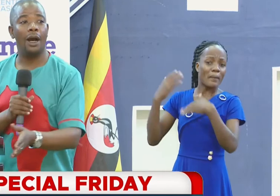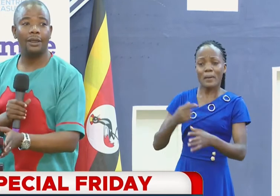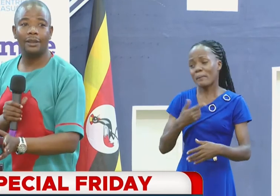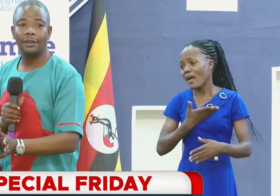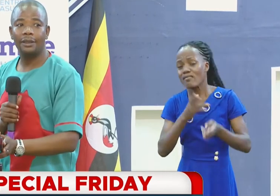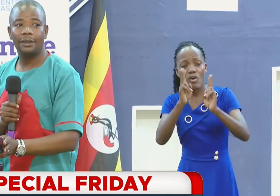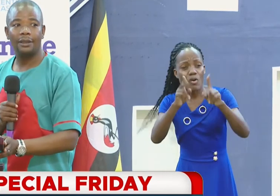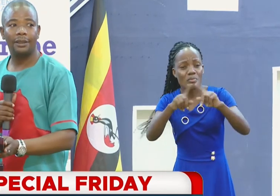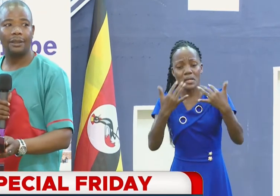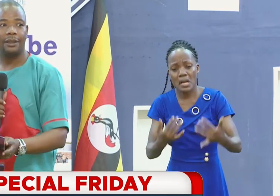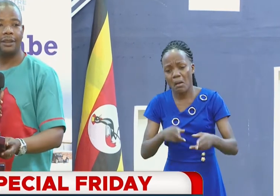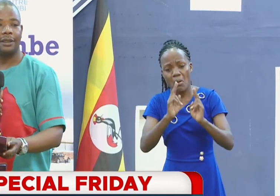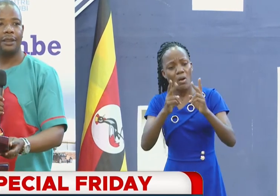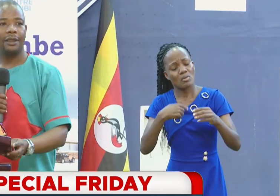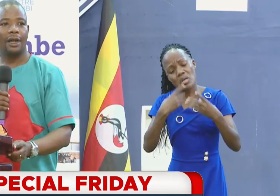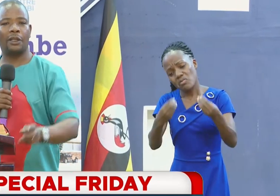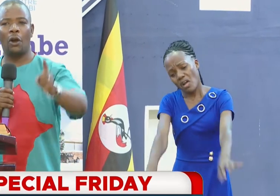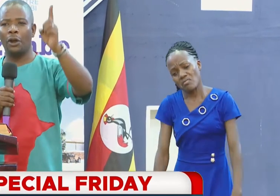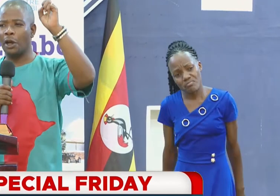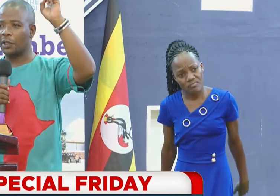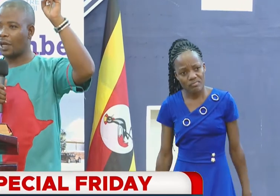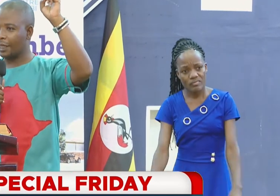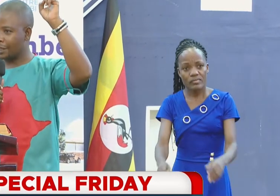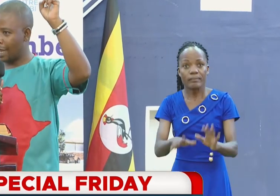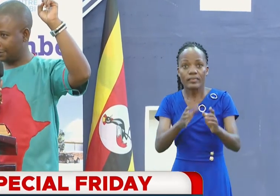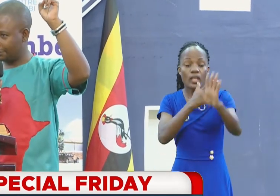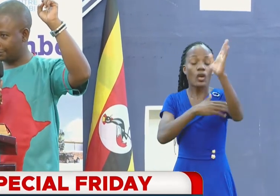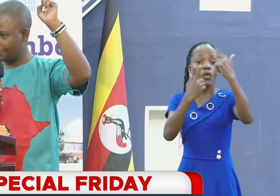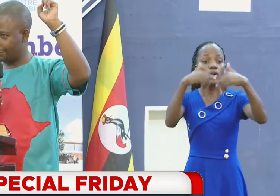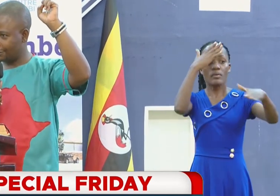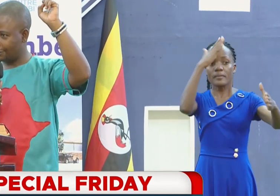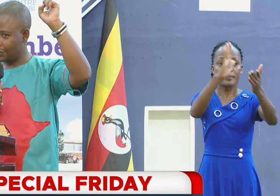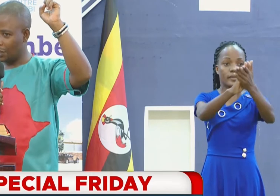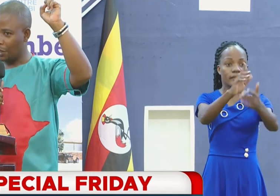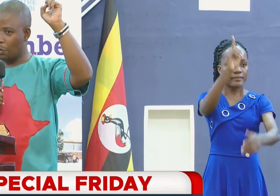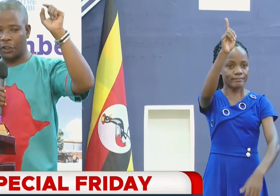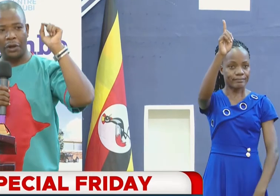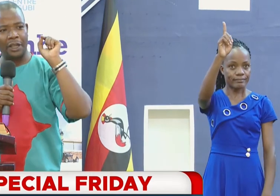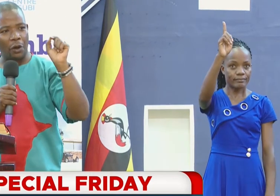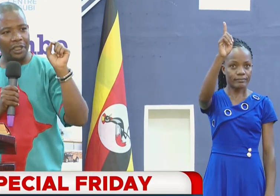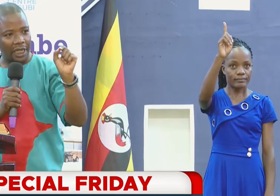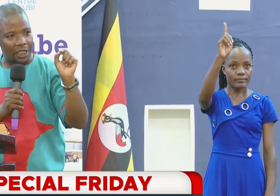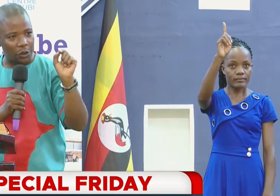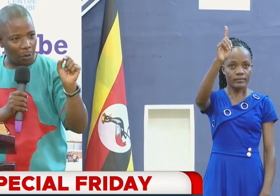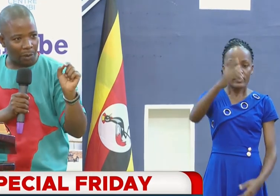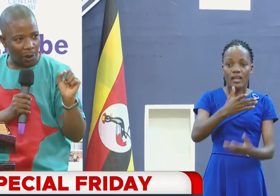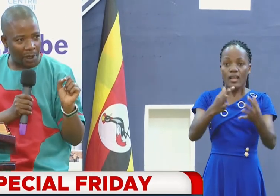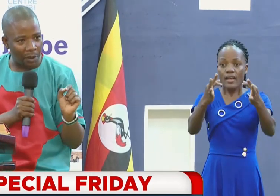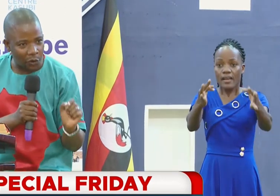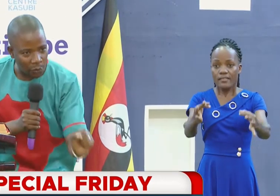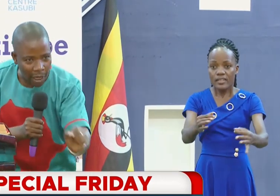dead. I had hope, but my hope is dead. The Lord, the God we believe